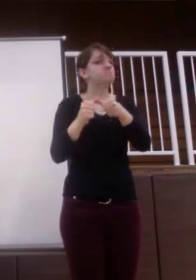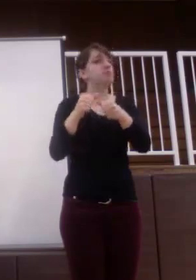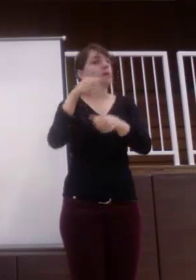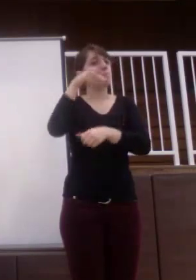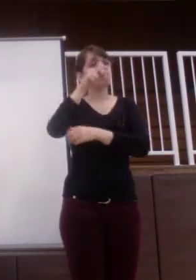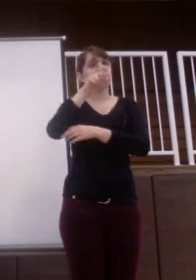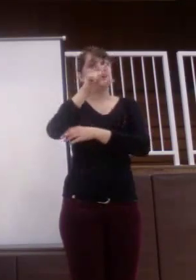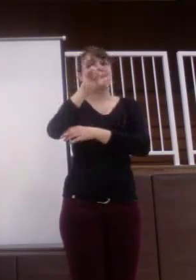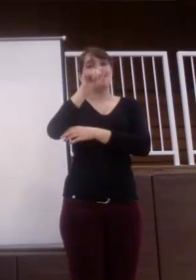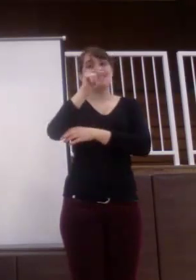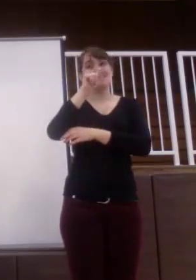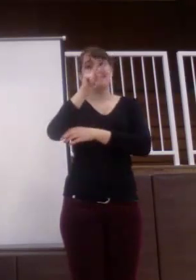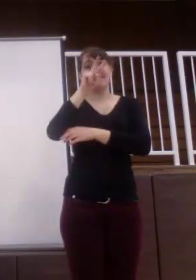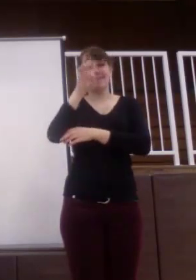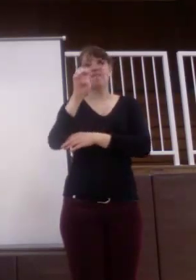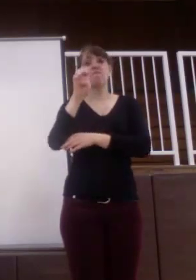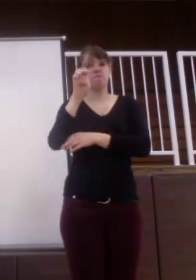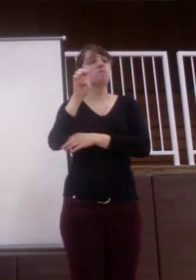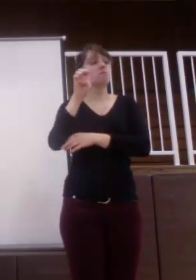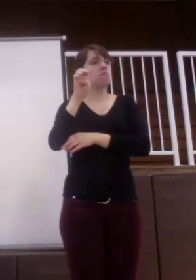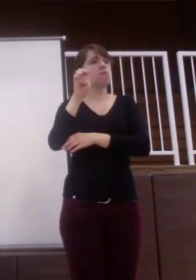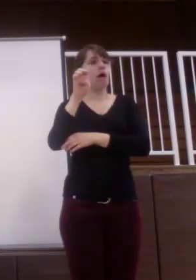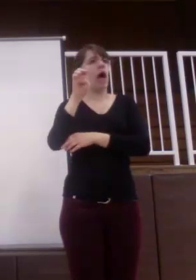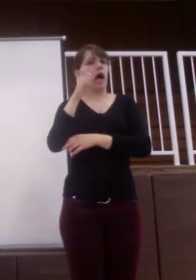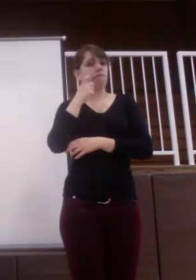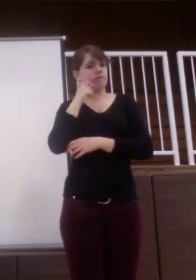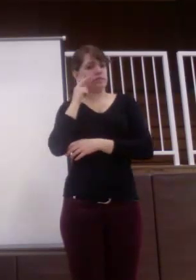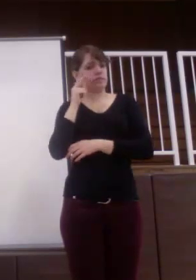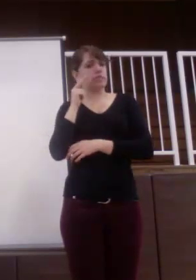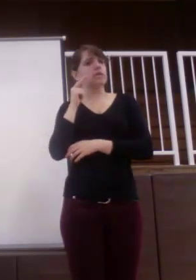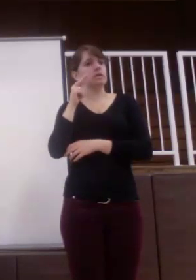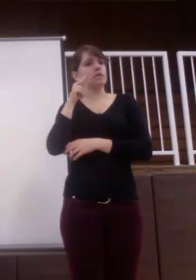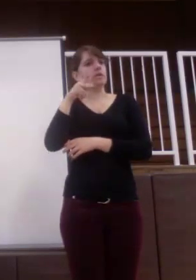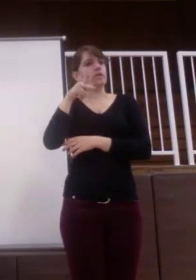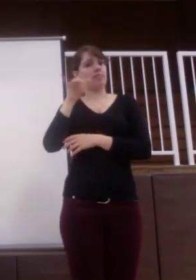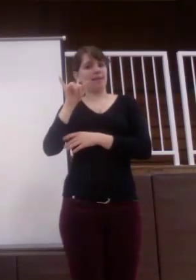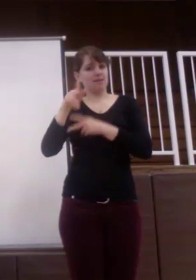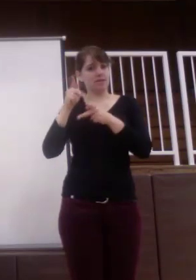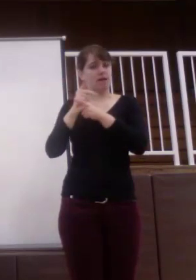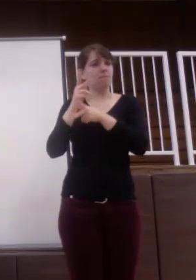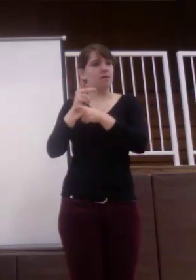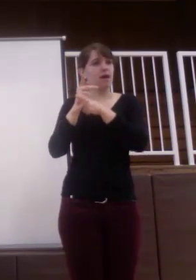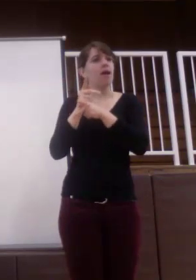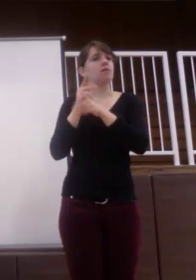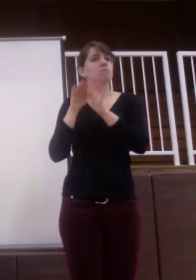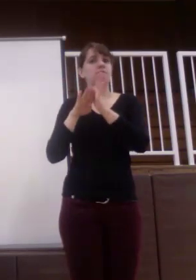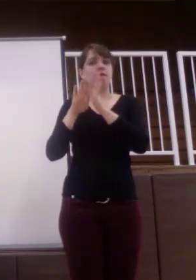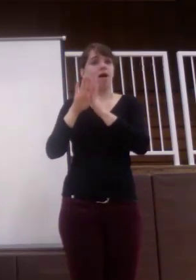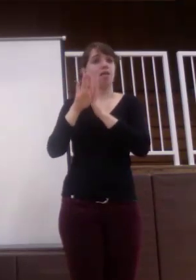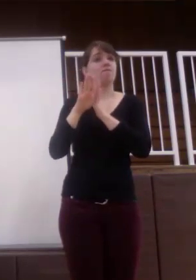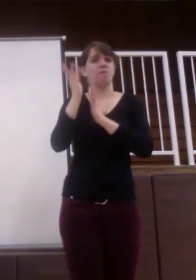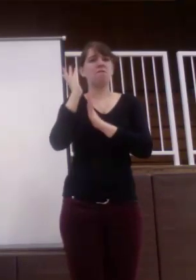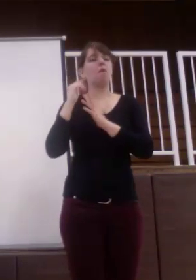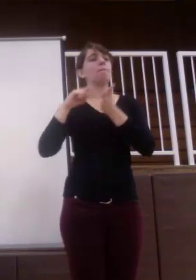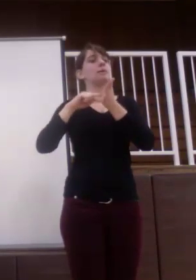I have seen its growth just from the time that I was training, when it just meant hospice, to